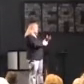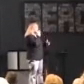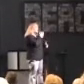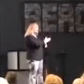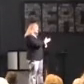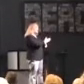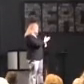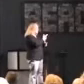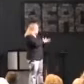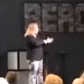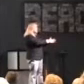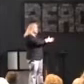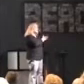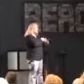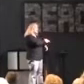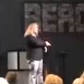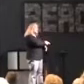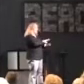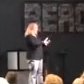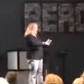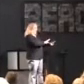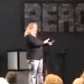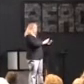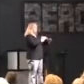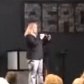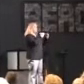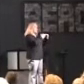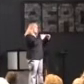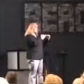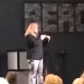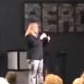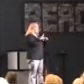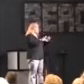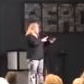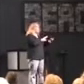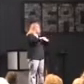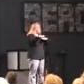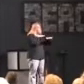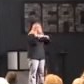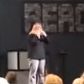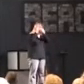To act justly and love mercy and walk humbly with your God."